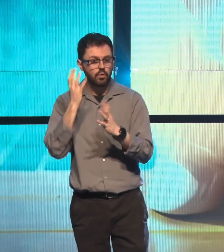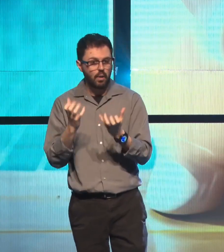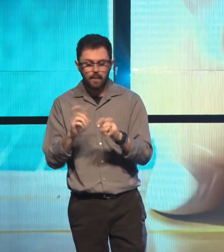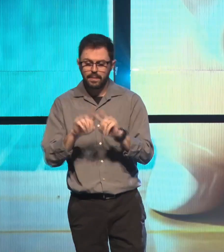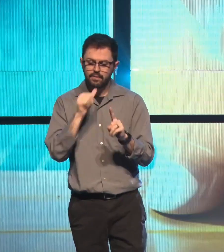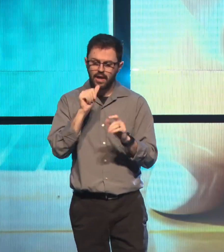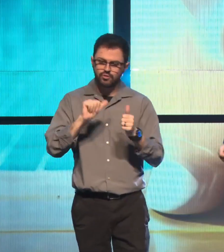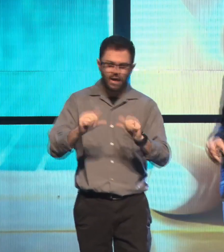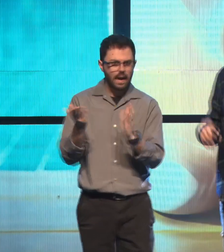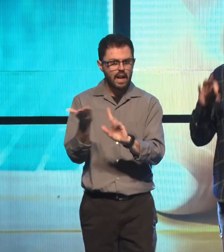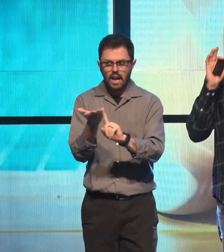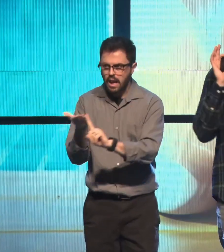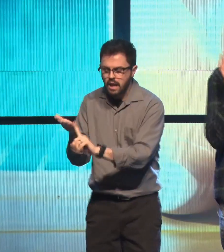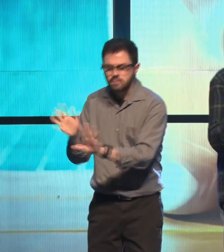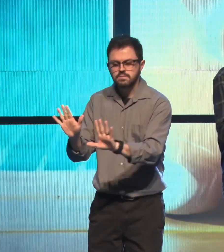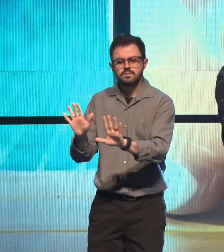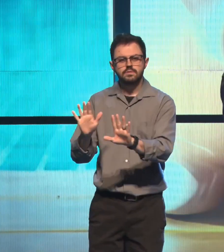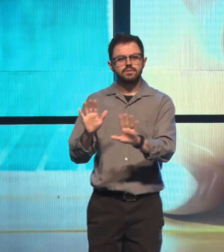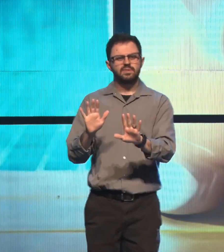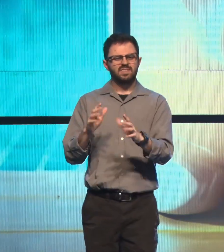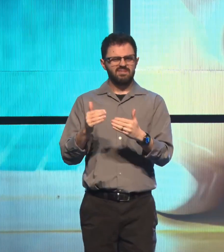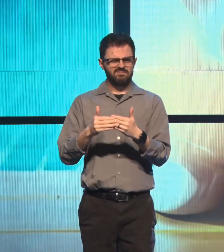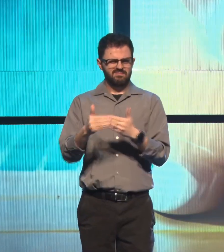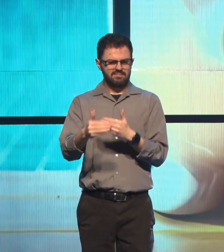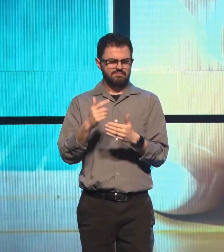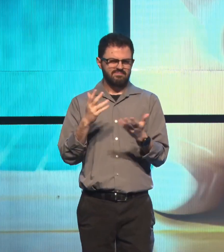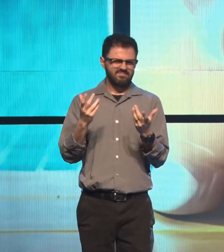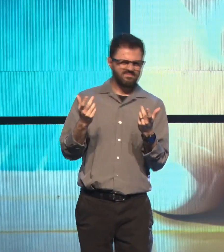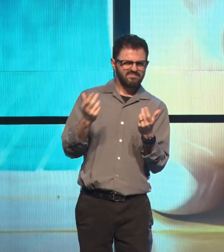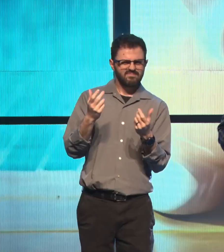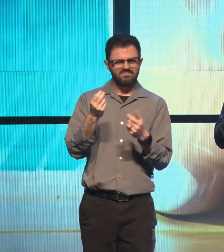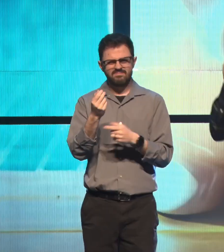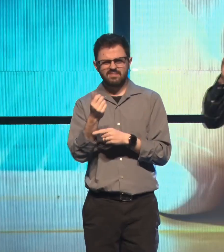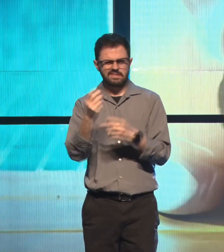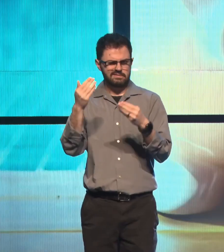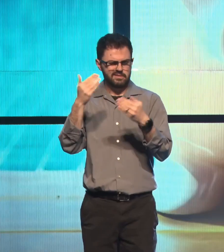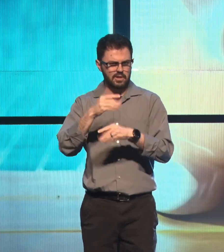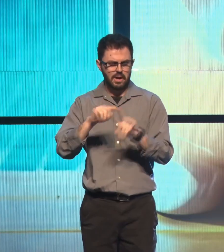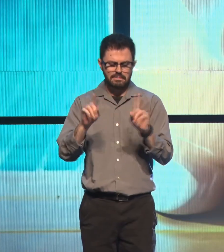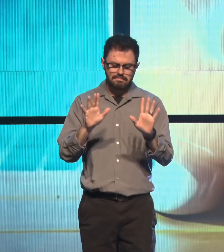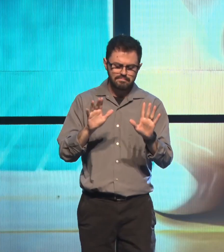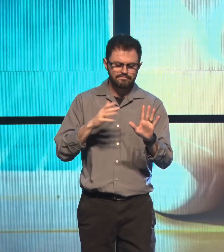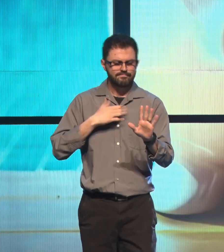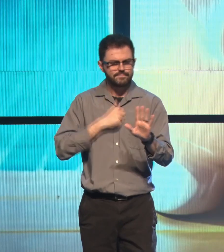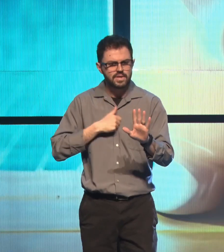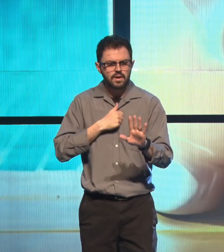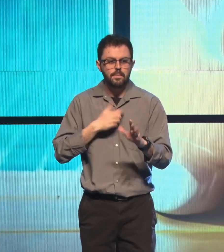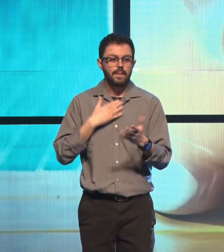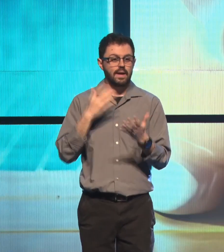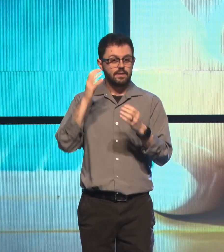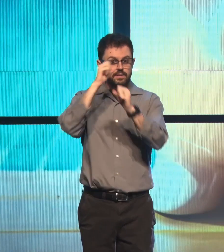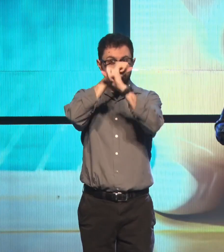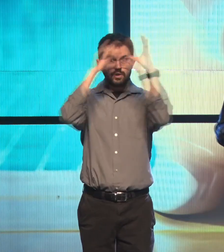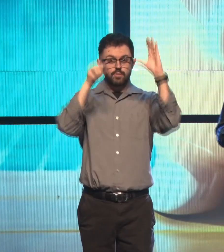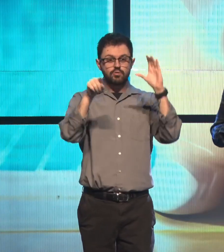to a little dark place. I don't mean to, but I want to do it. I want you to imagine right now that you get to attend your own